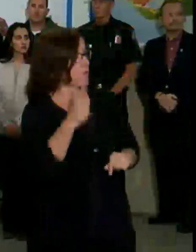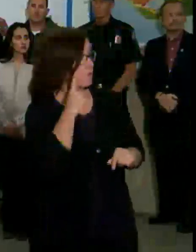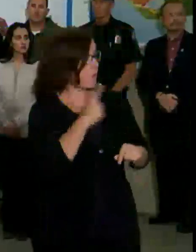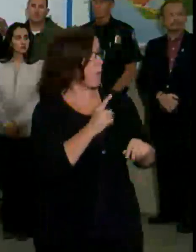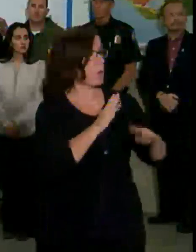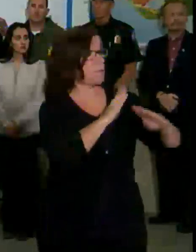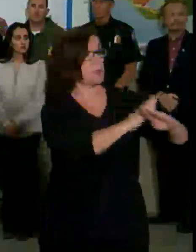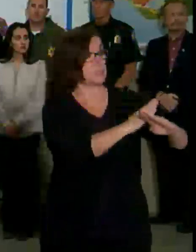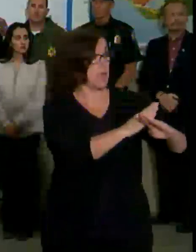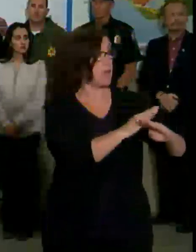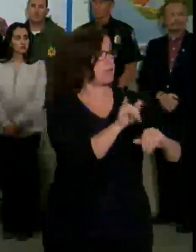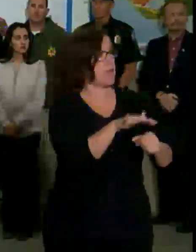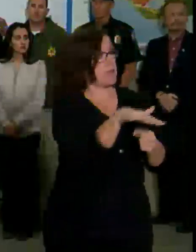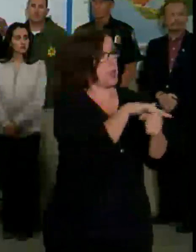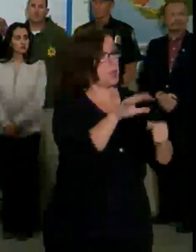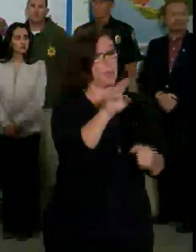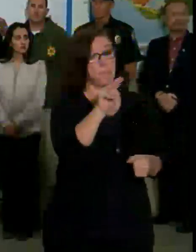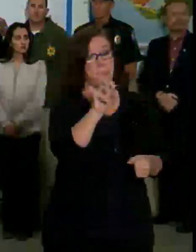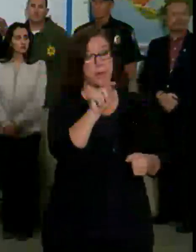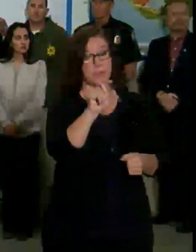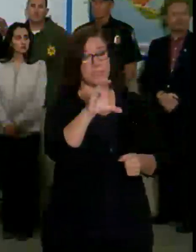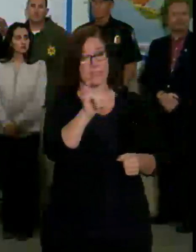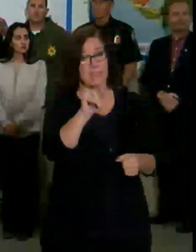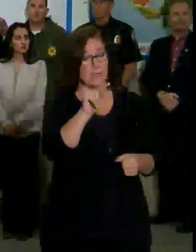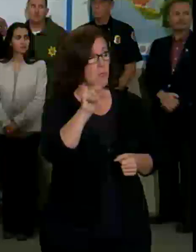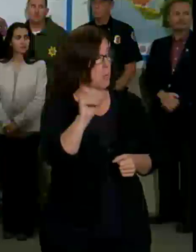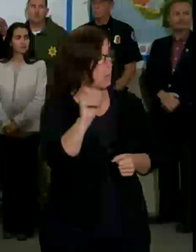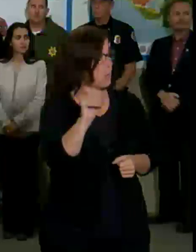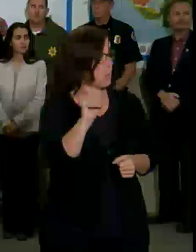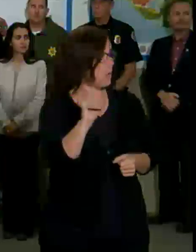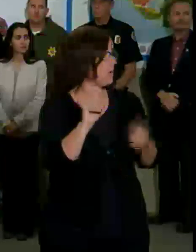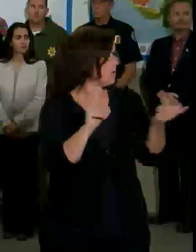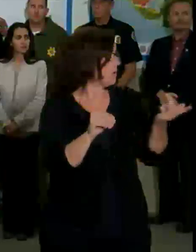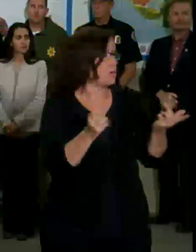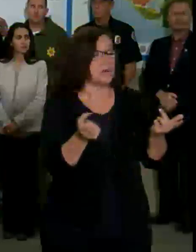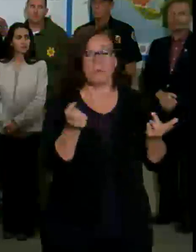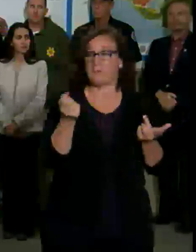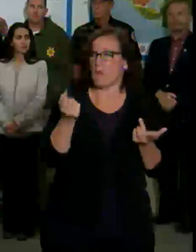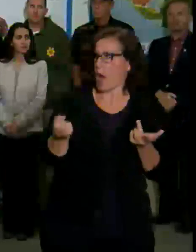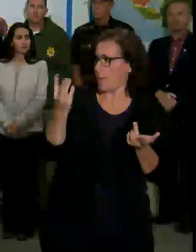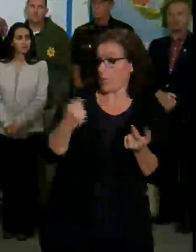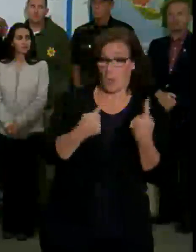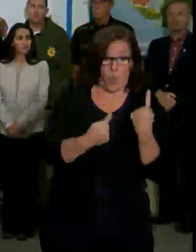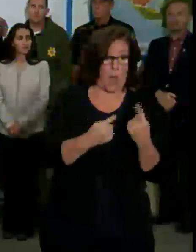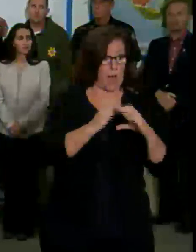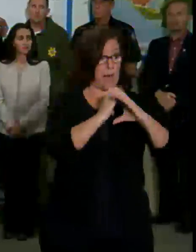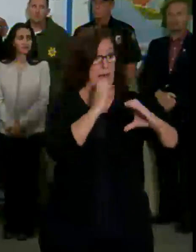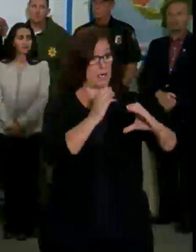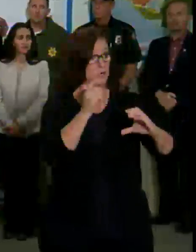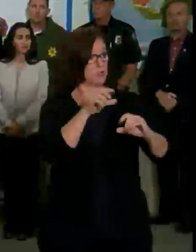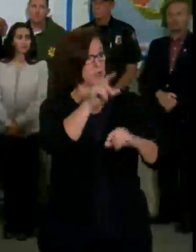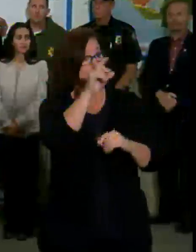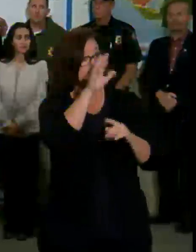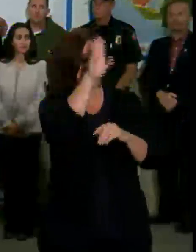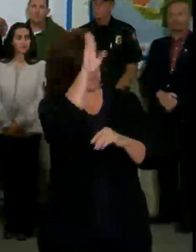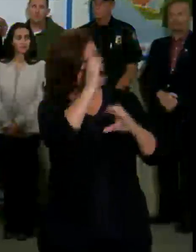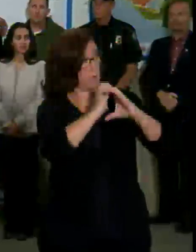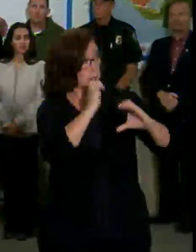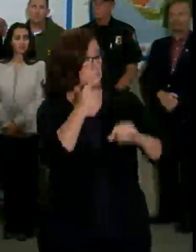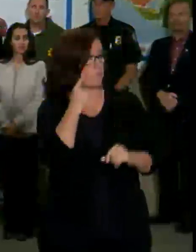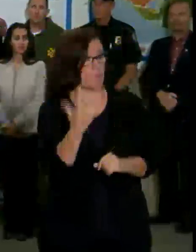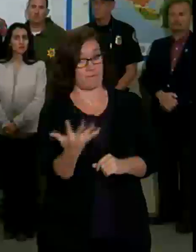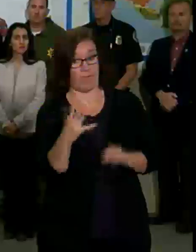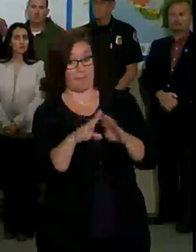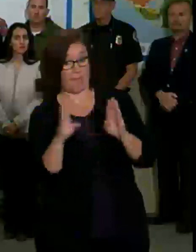of Montecito? Yes, we do. What, one engine for 5 homes or something like that? I could not give you a ratio. Our division supervisors,